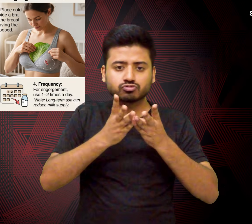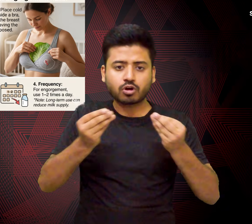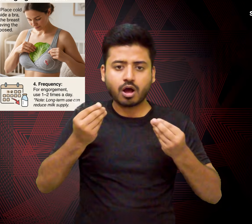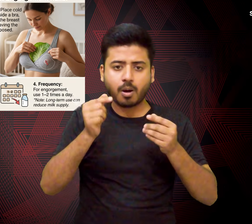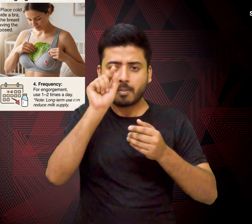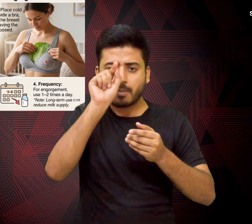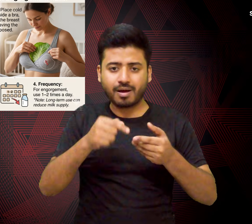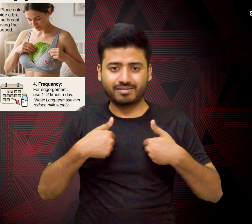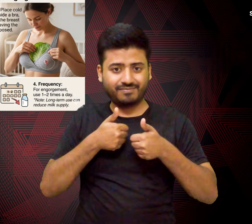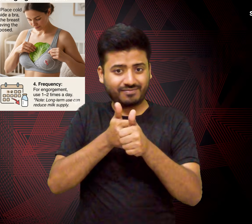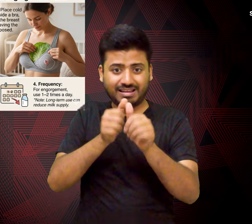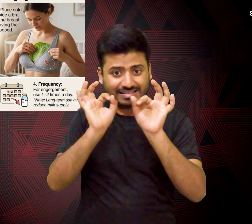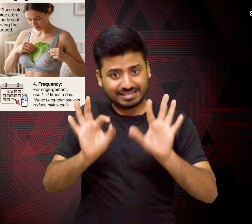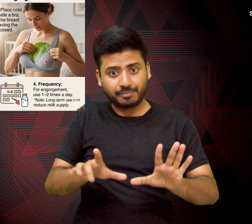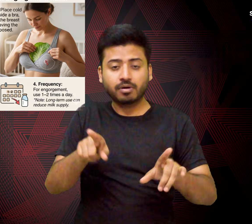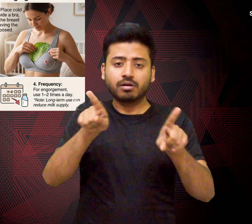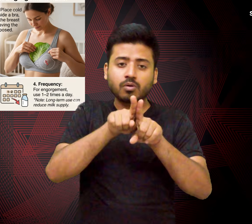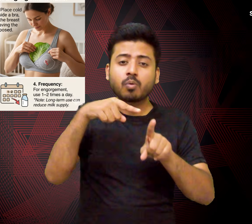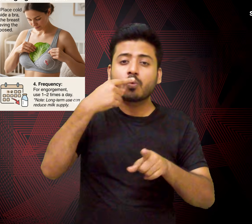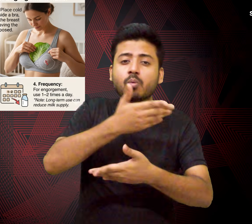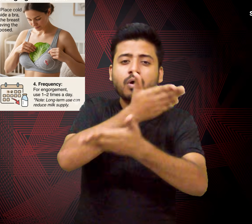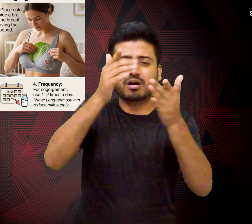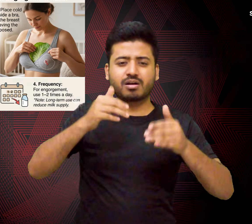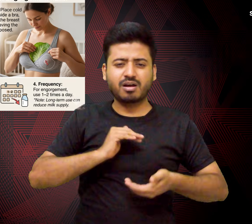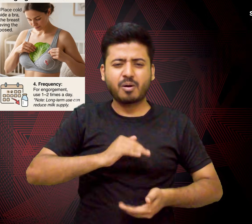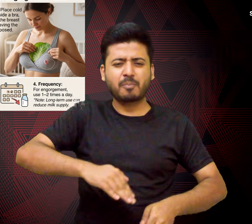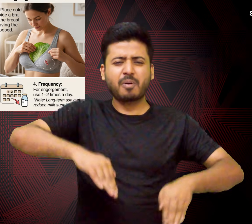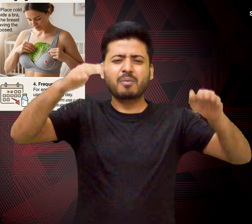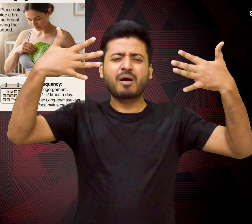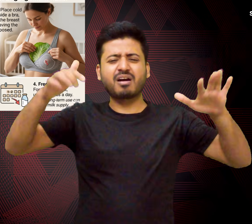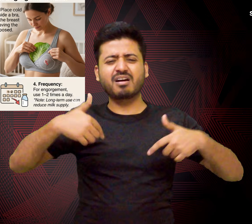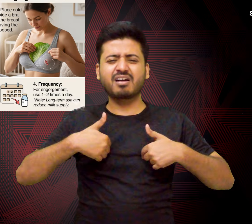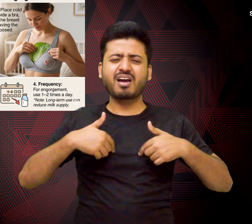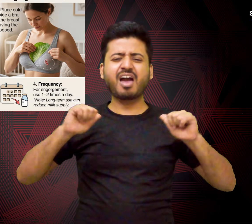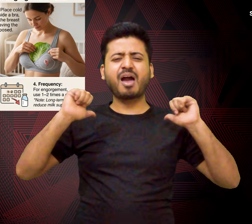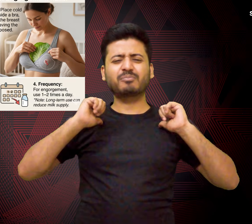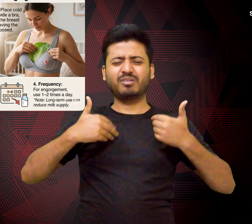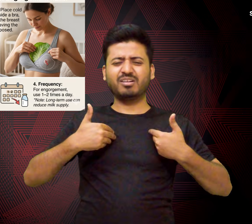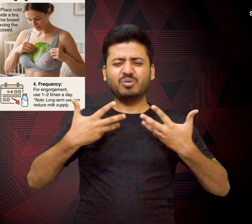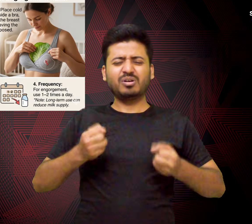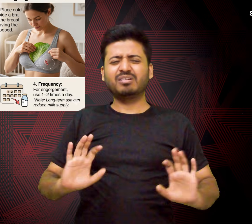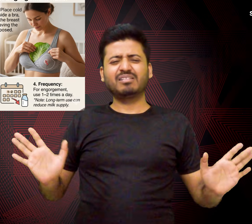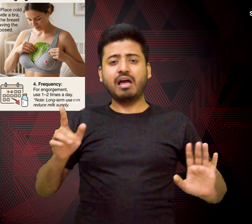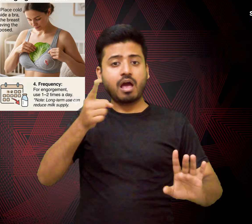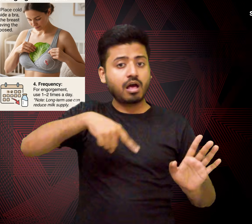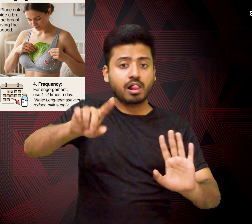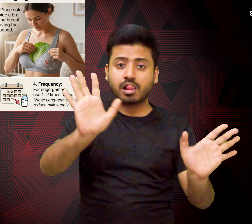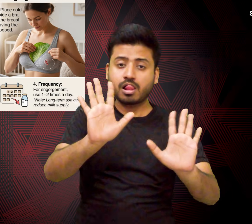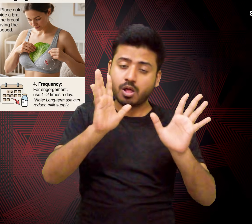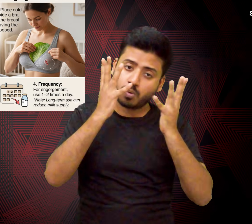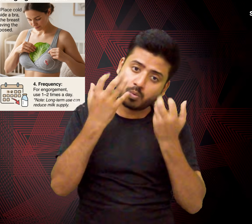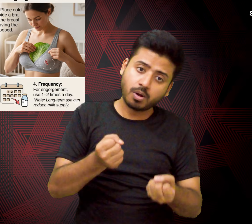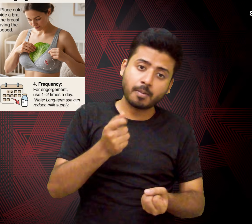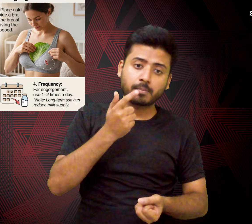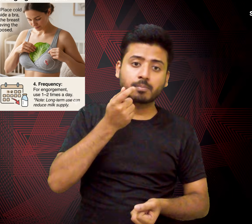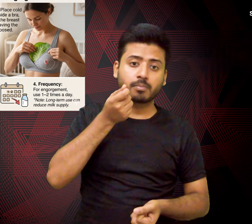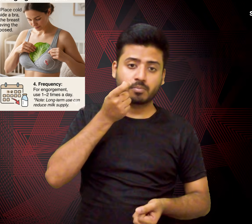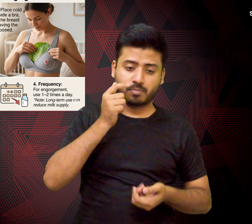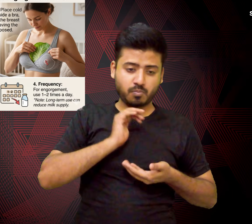added comfort. Avoid freezing, as this can break down the tissue too much. Shape. Remove the thick veins or cut the leaves to